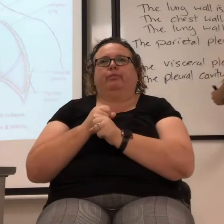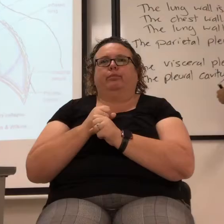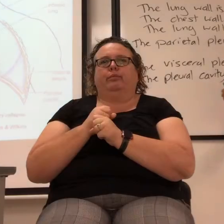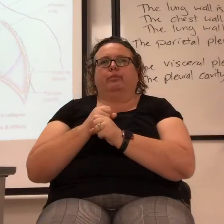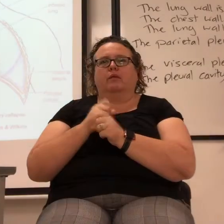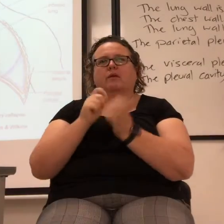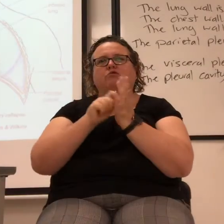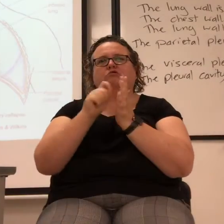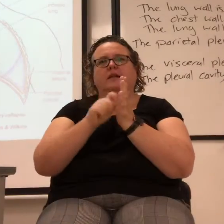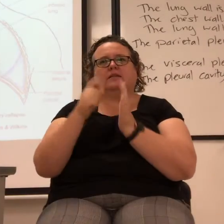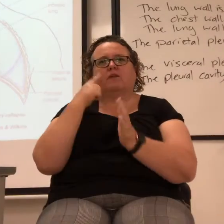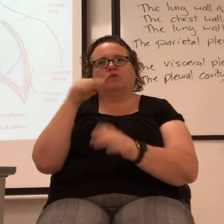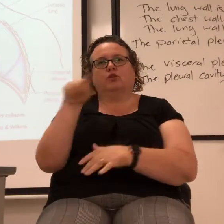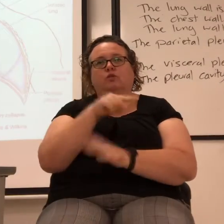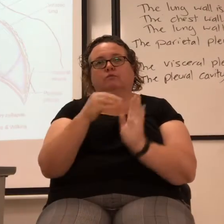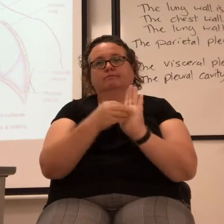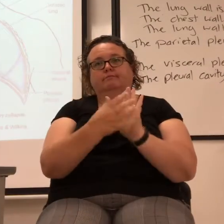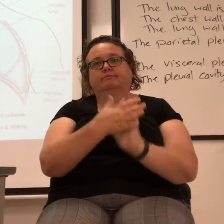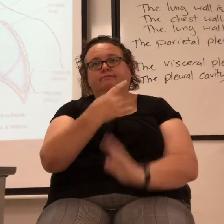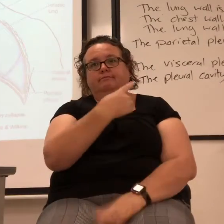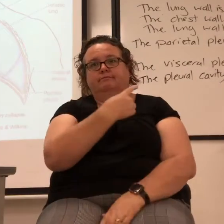Okay. I'll write that down.